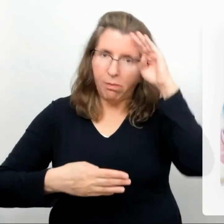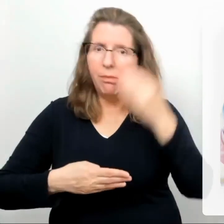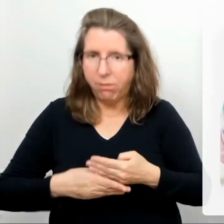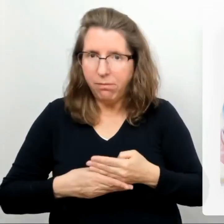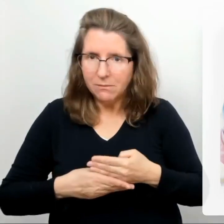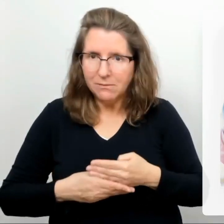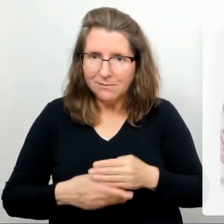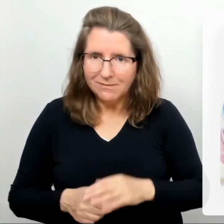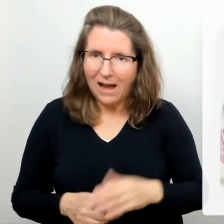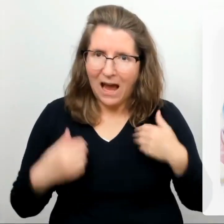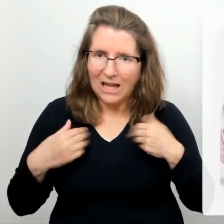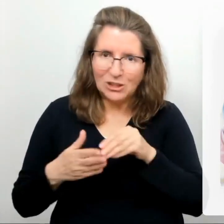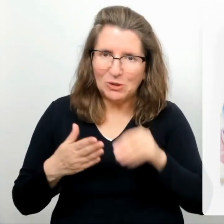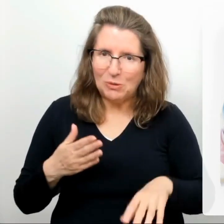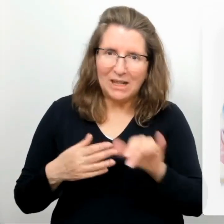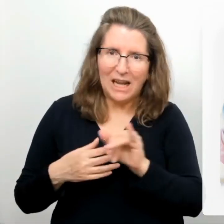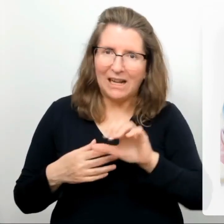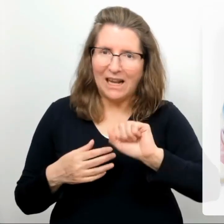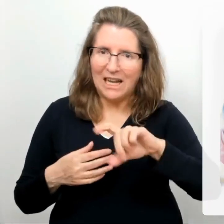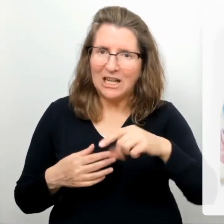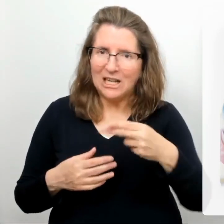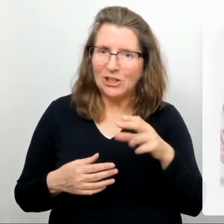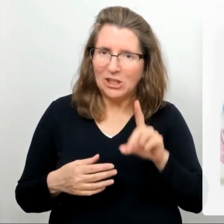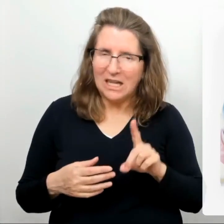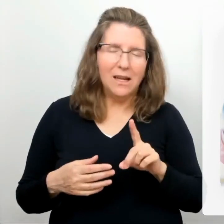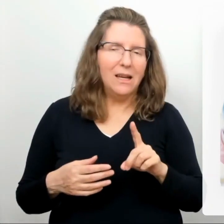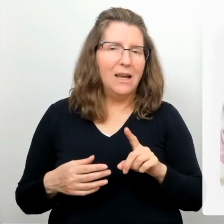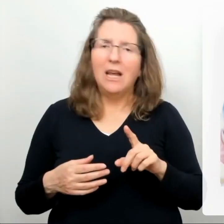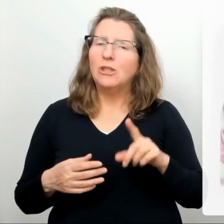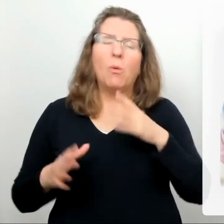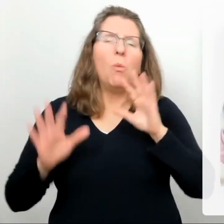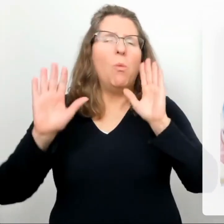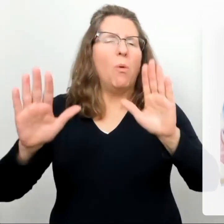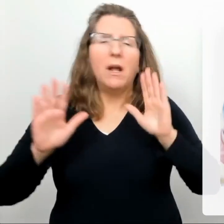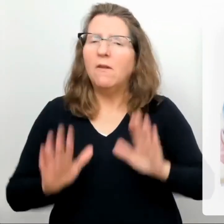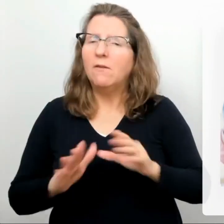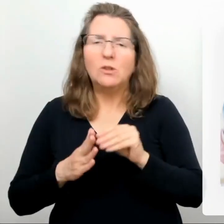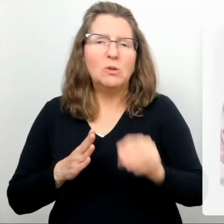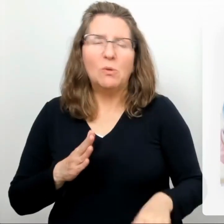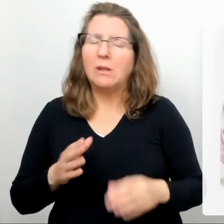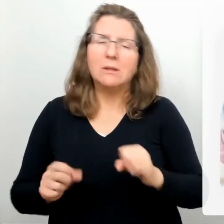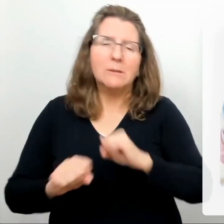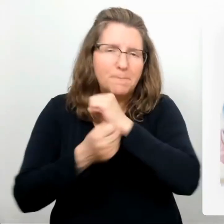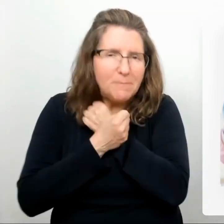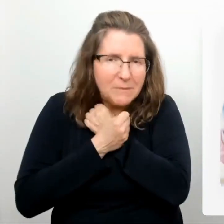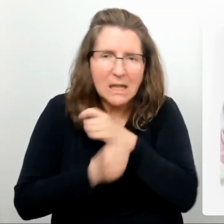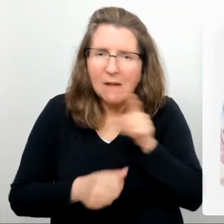him to sleep. I had a student with ADHD. He was a wonderful student. I loved him to